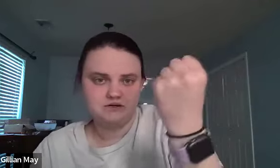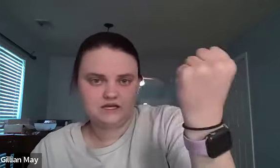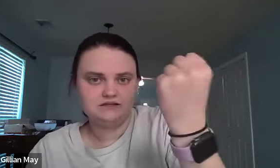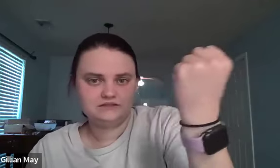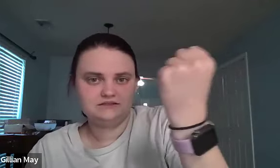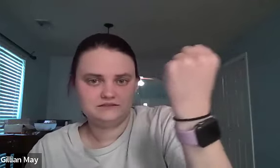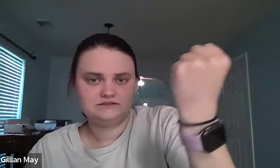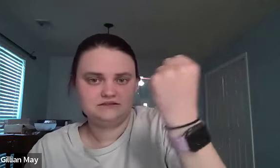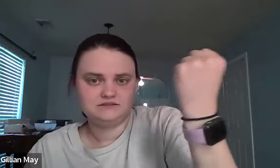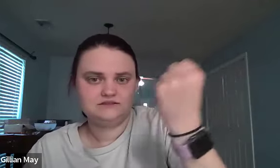Saturday.